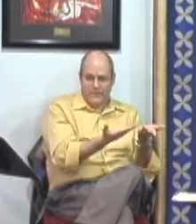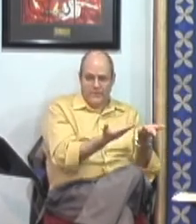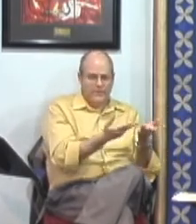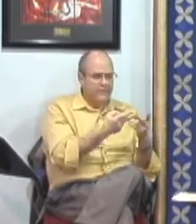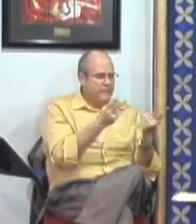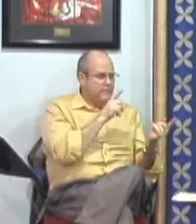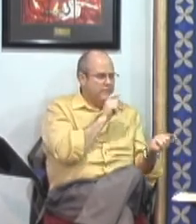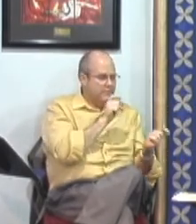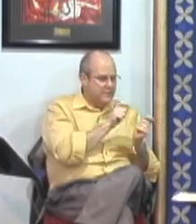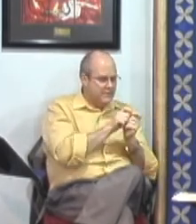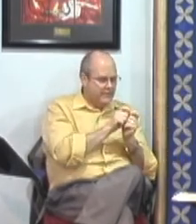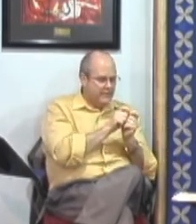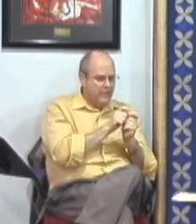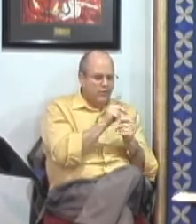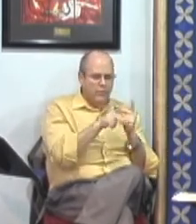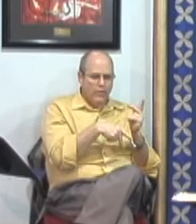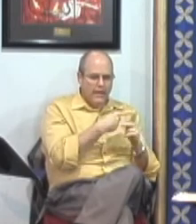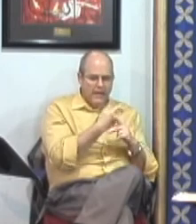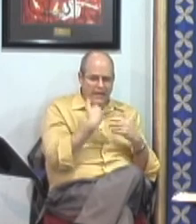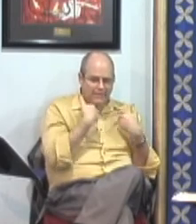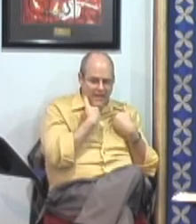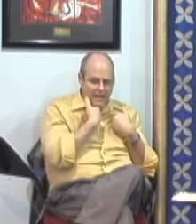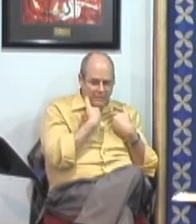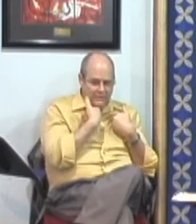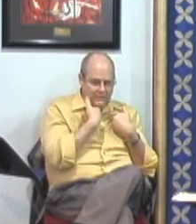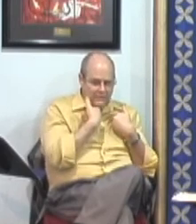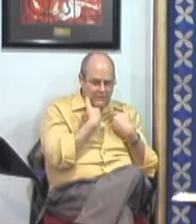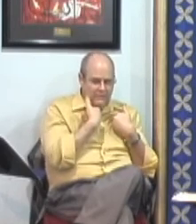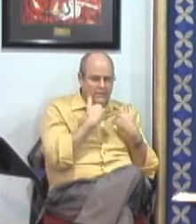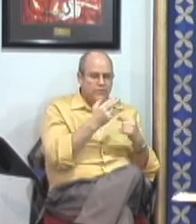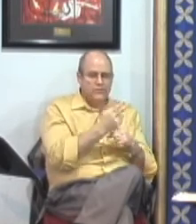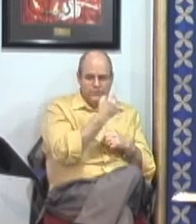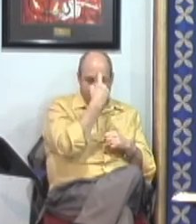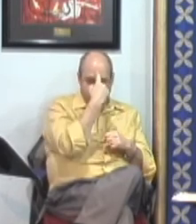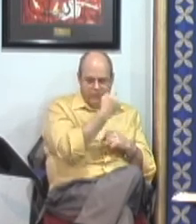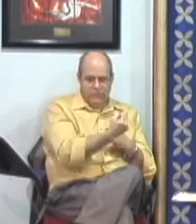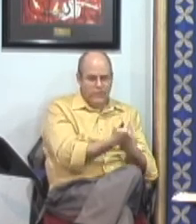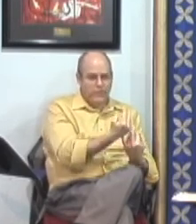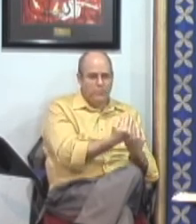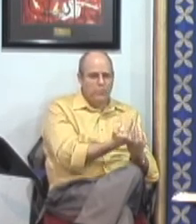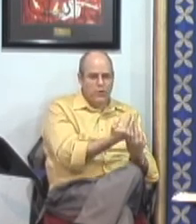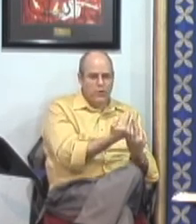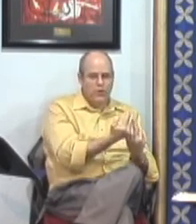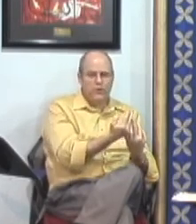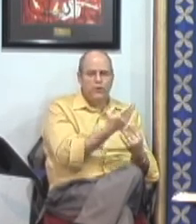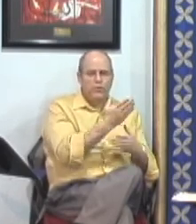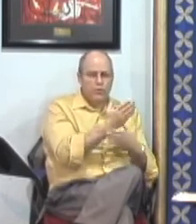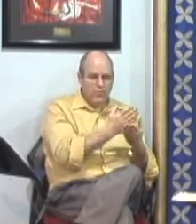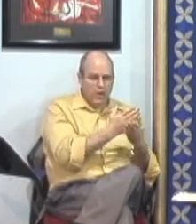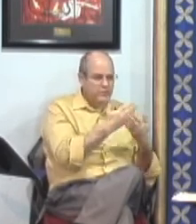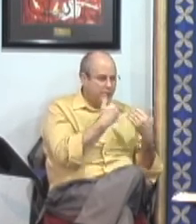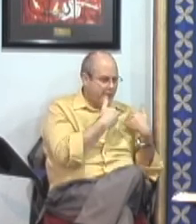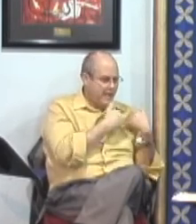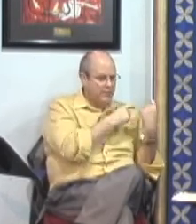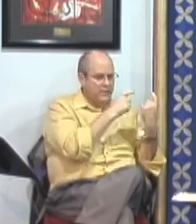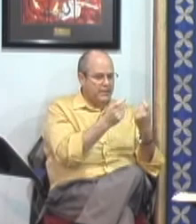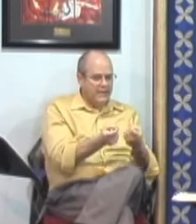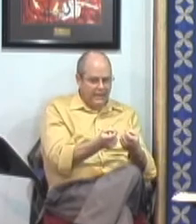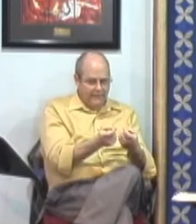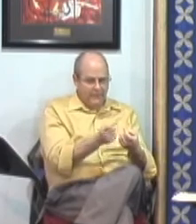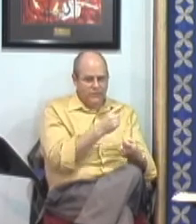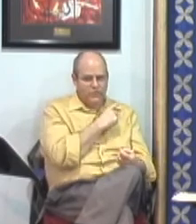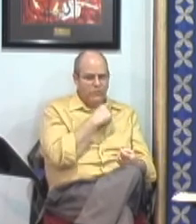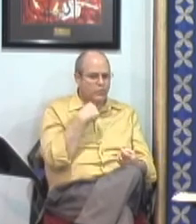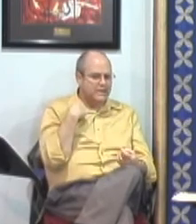very specific. What kind of animal is supposed to be used for the burnt offering? What parts of the animal are to be given to the priest, the